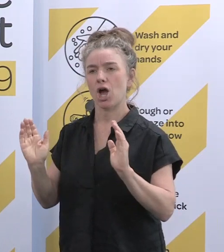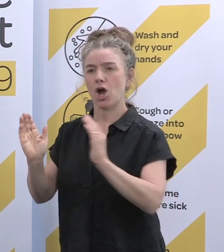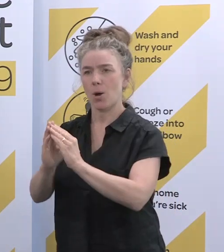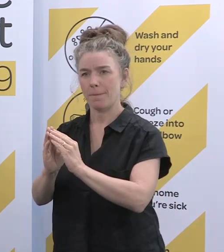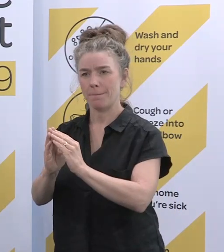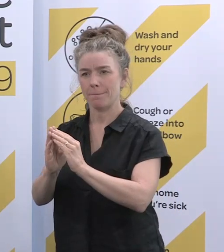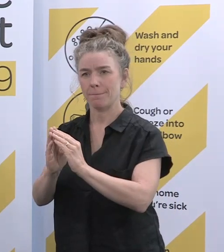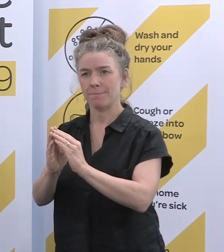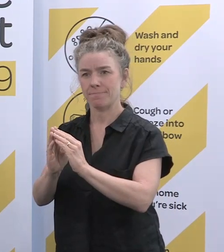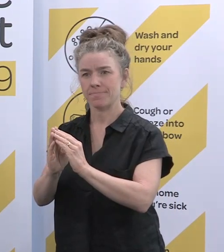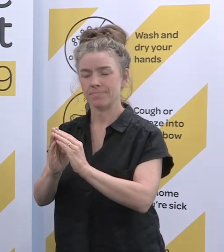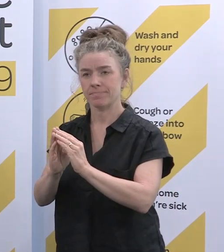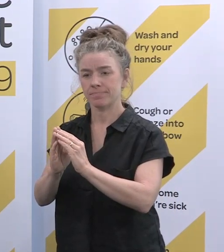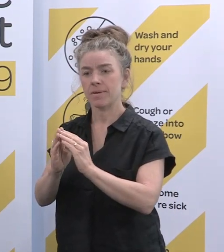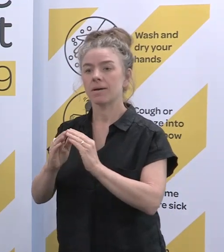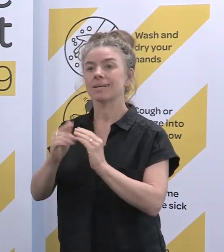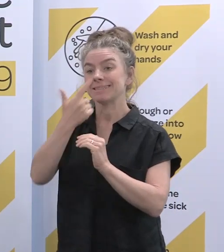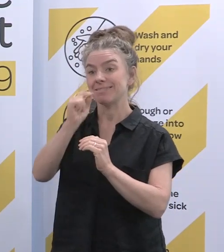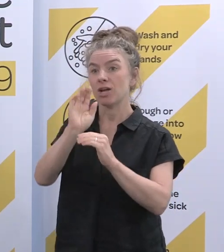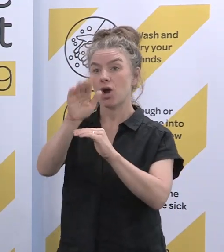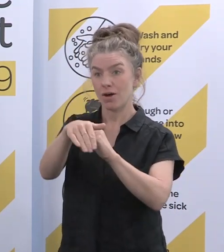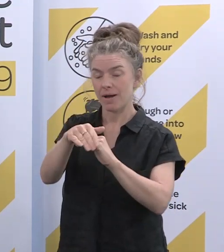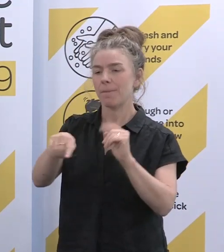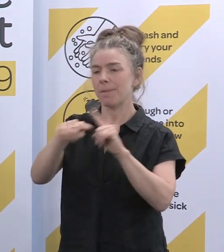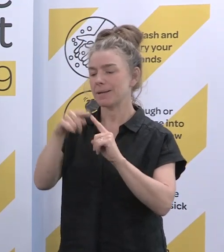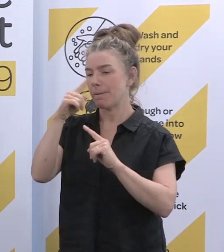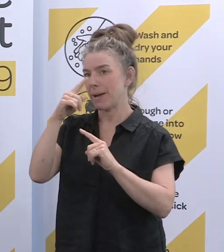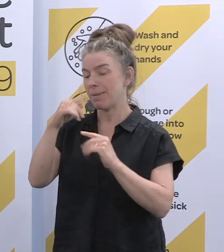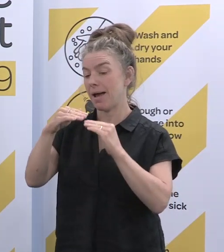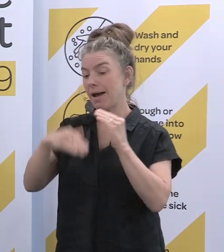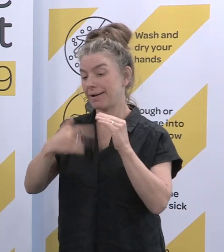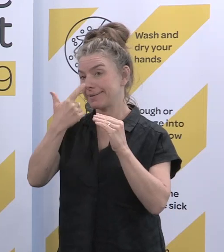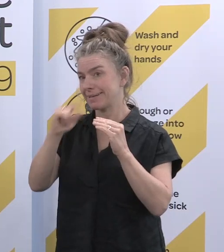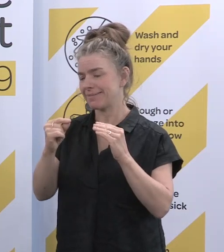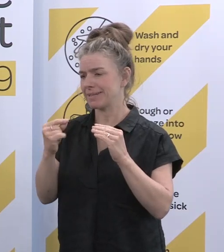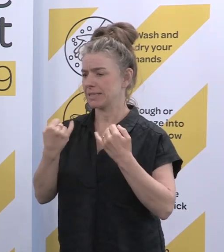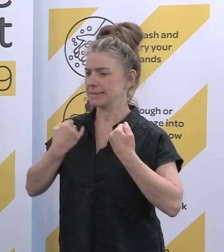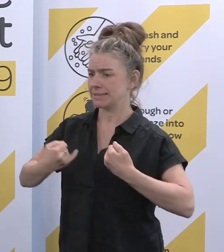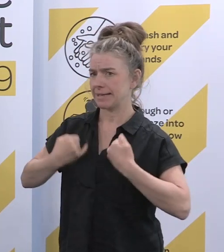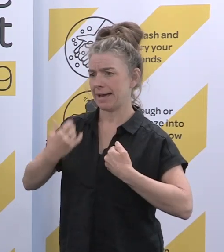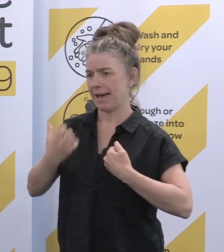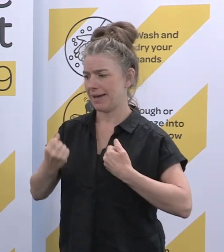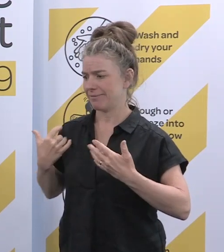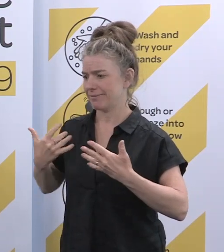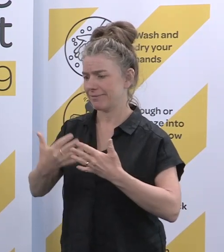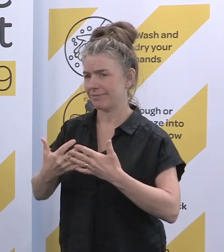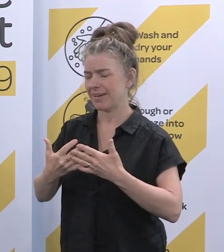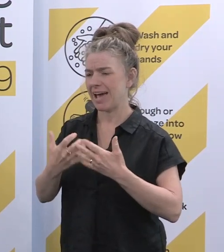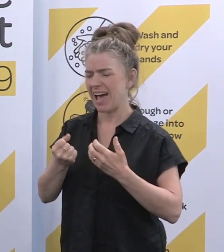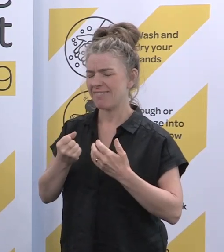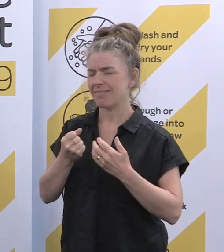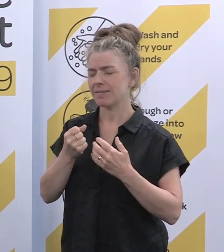over 70, that is people under 70 who may be immunocompromised or have relevant pre-existing